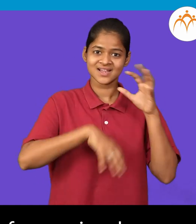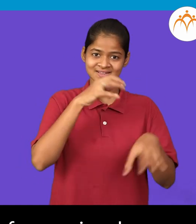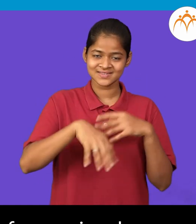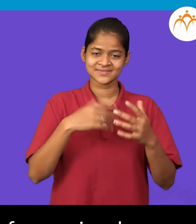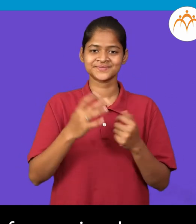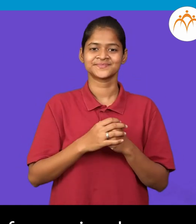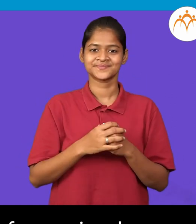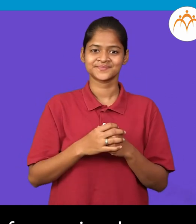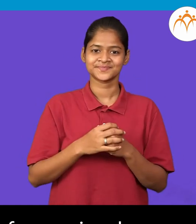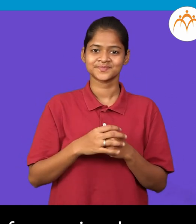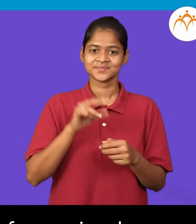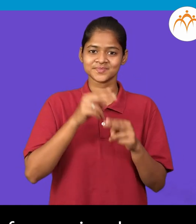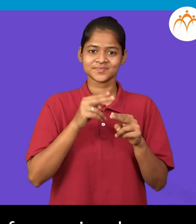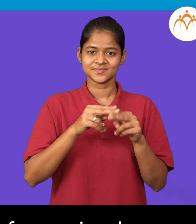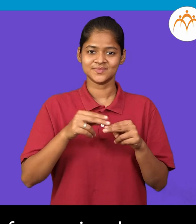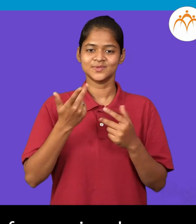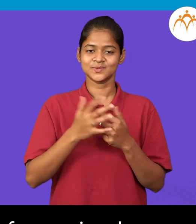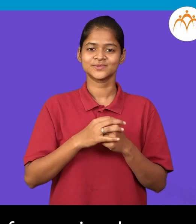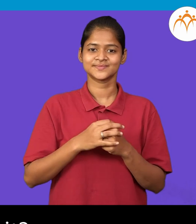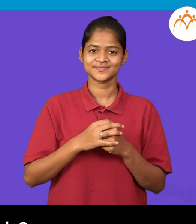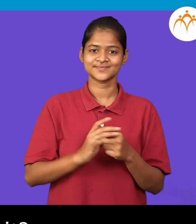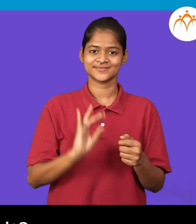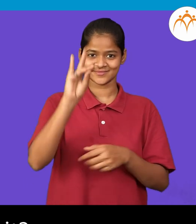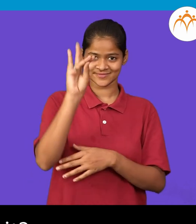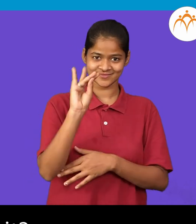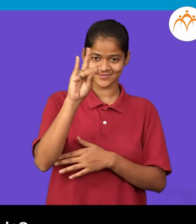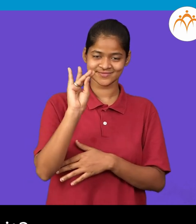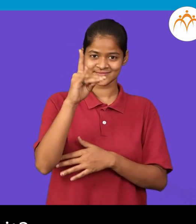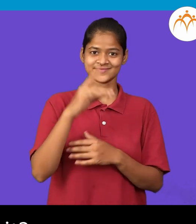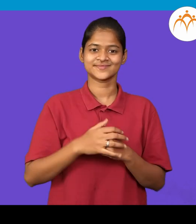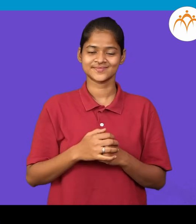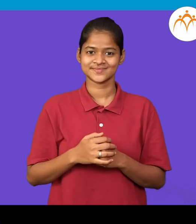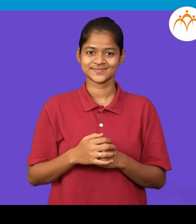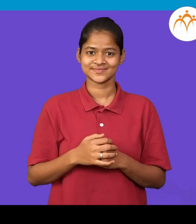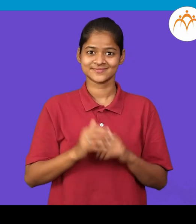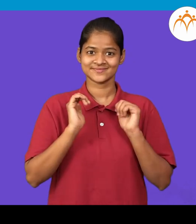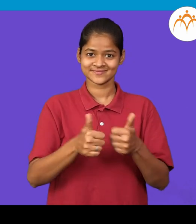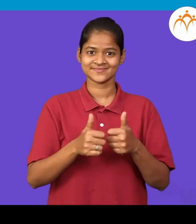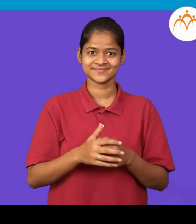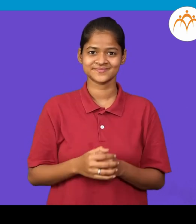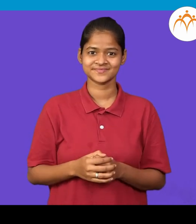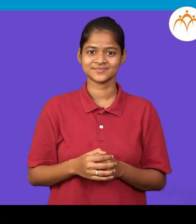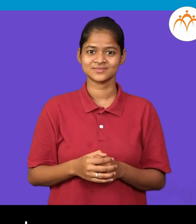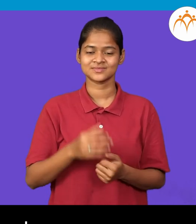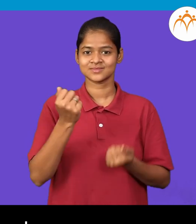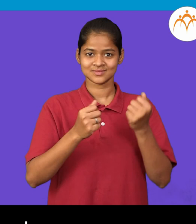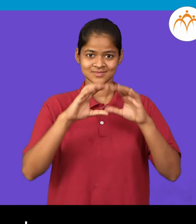a name of an animal. What is it? Deer. Very good.